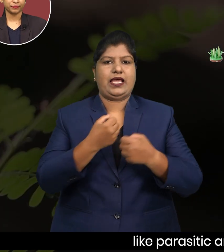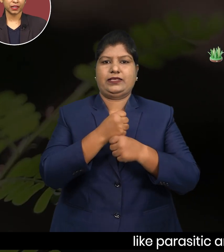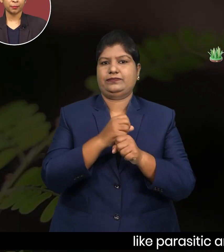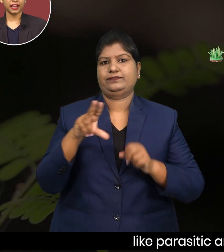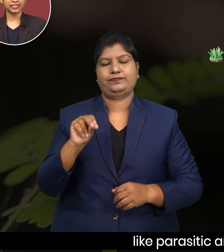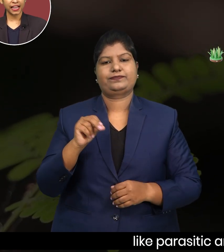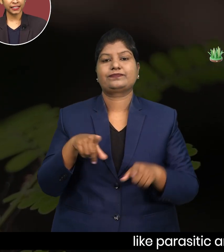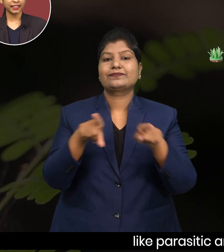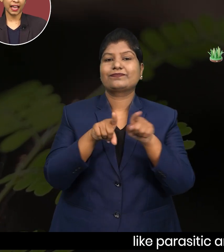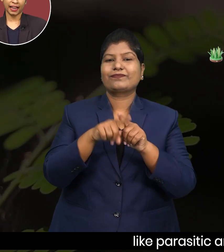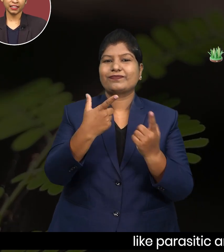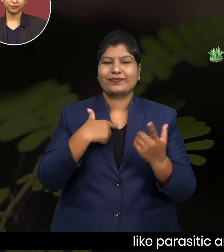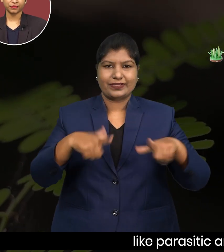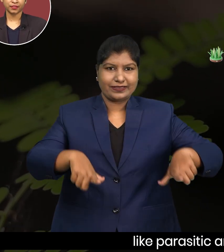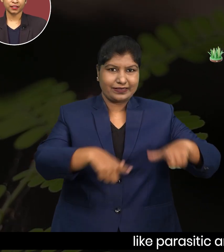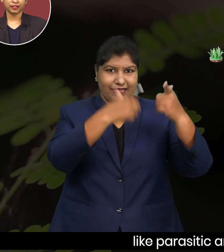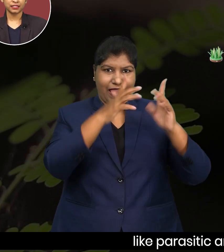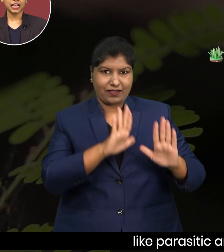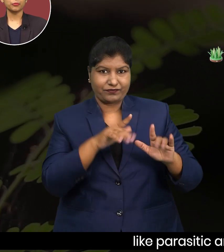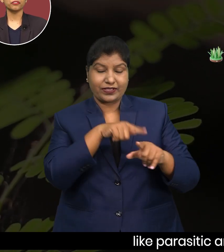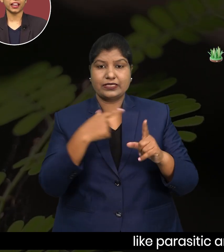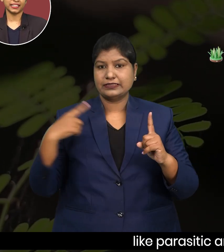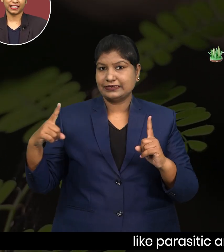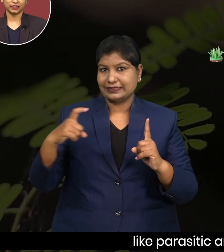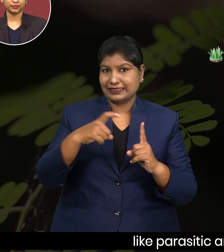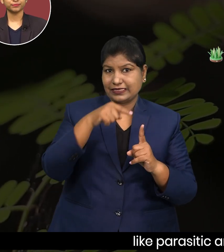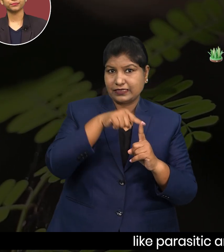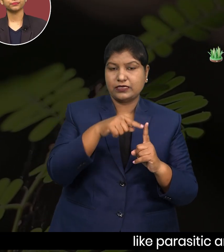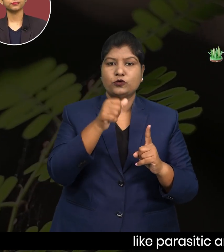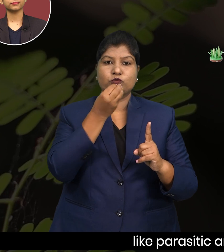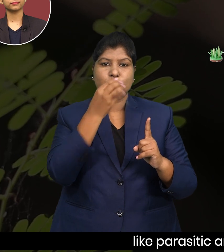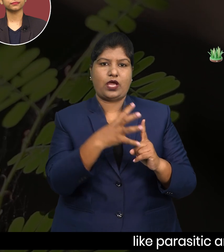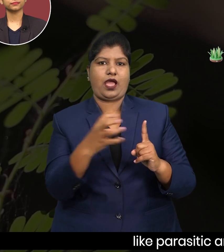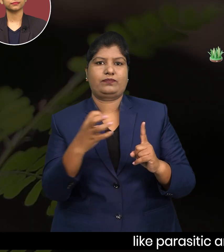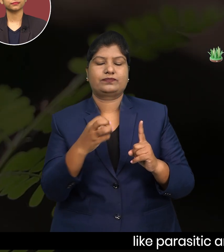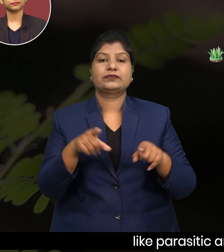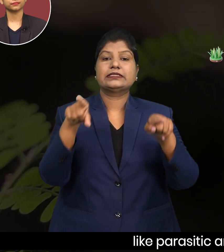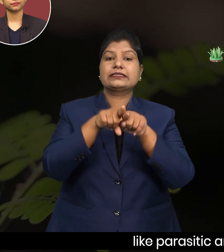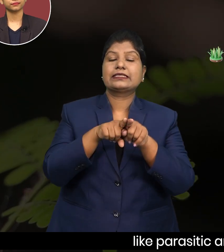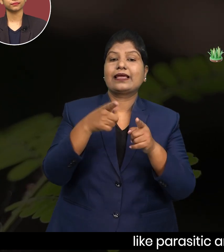like parasitic and saprophytic.